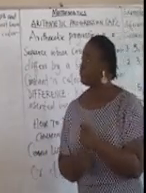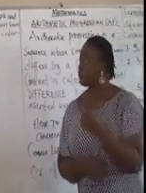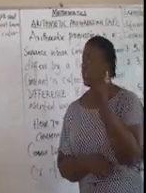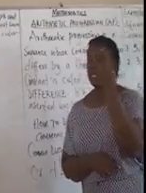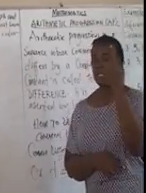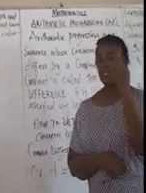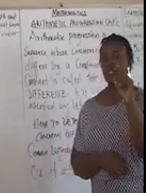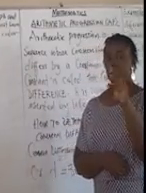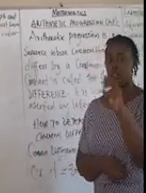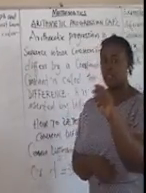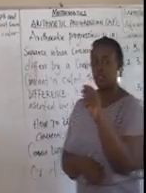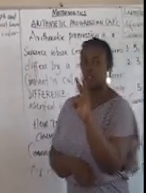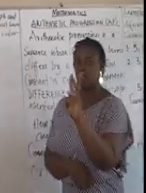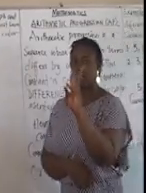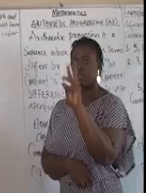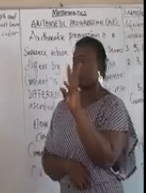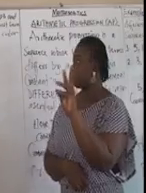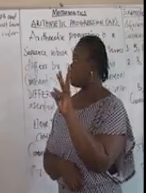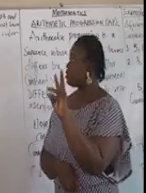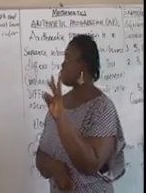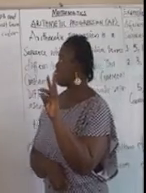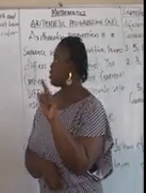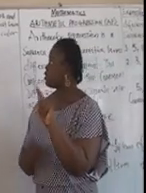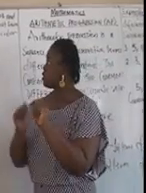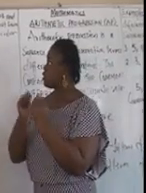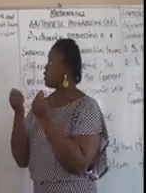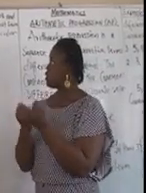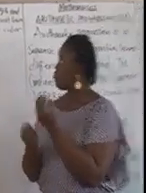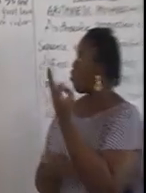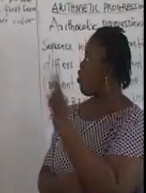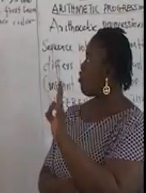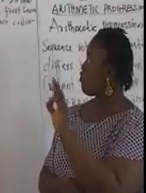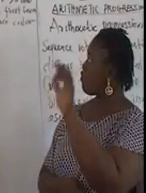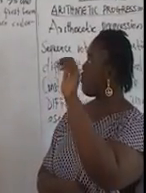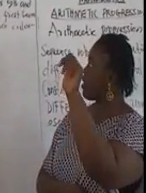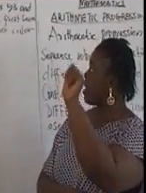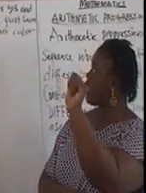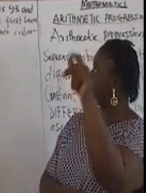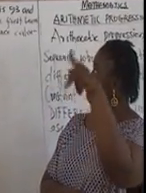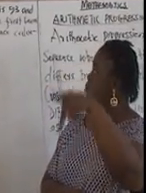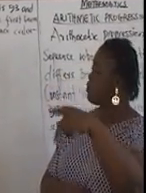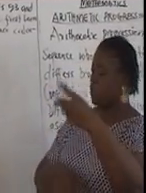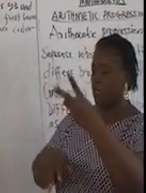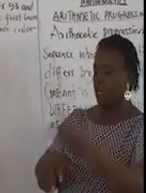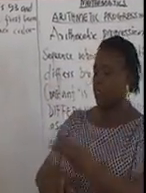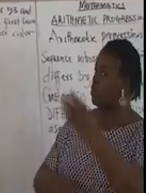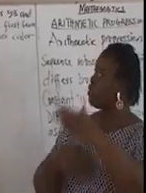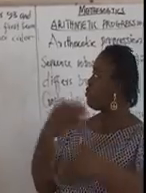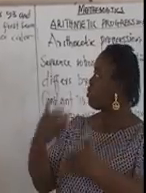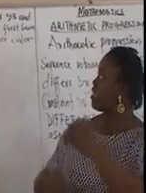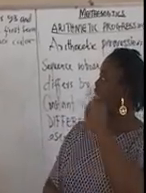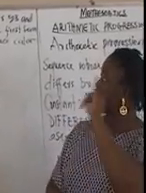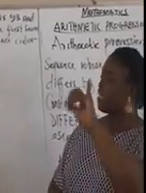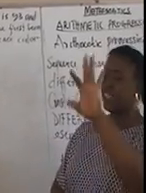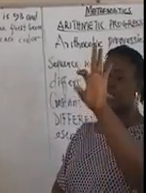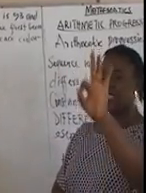The 1610 of an arithmetic progression is 93. The